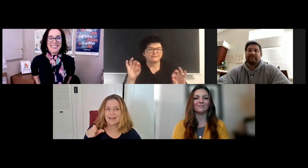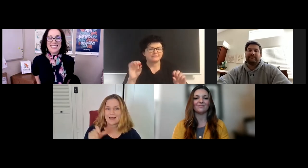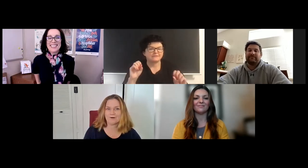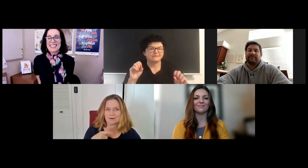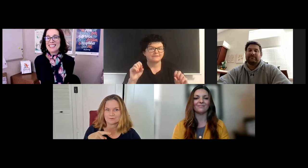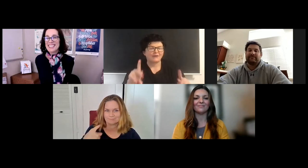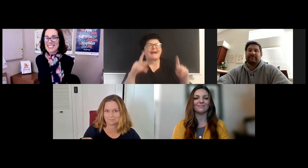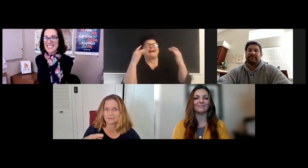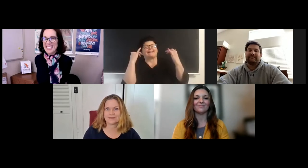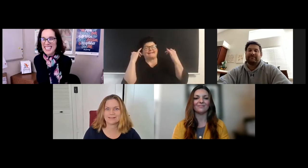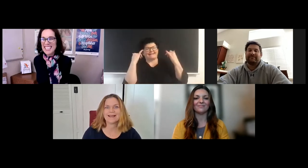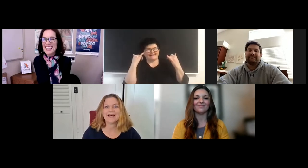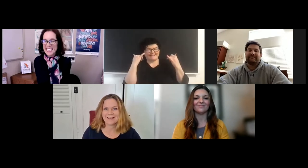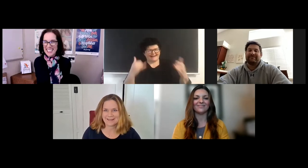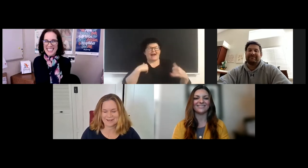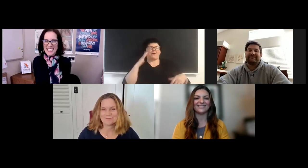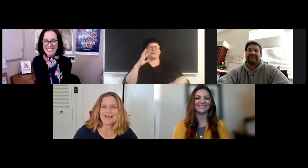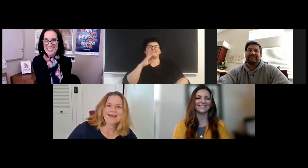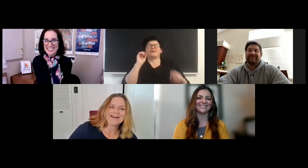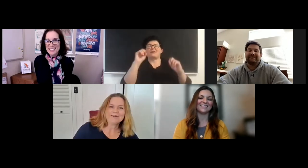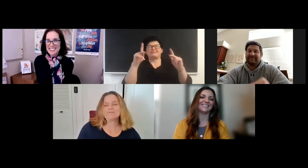There. Now I will be.